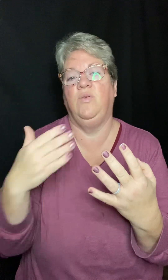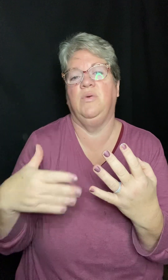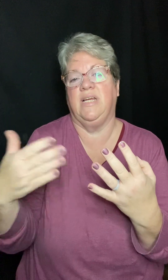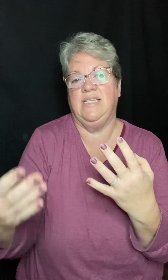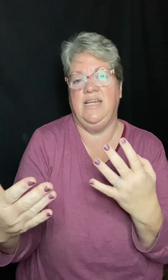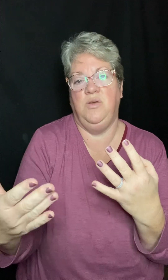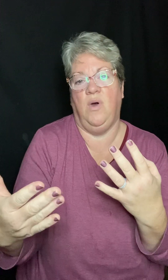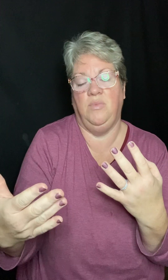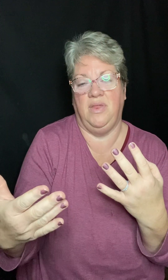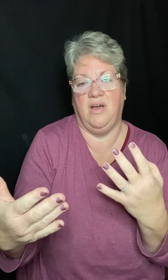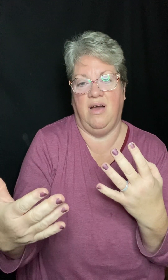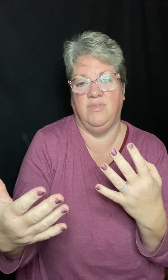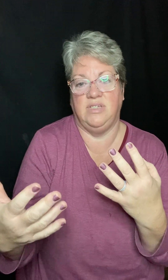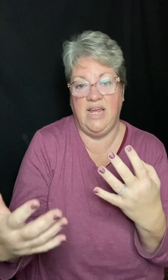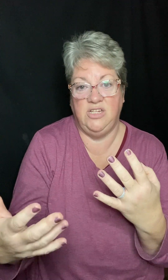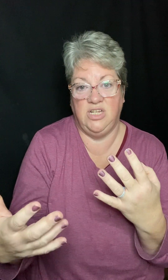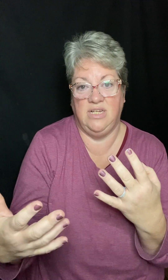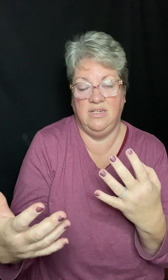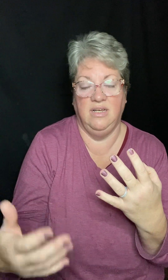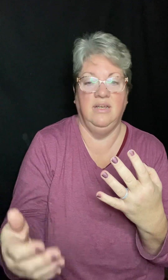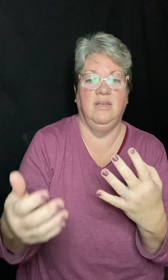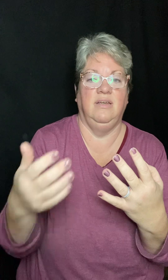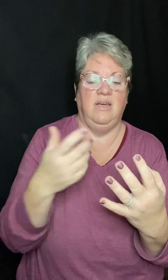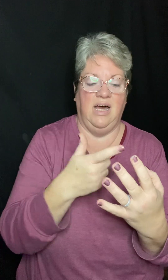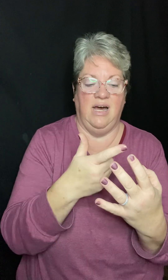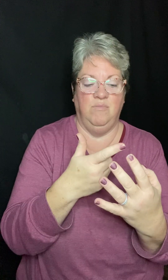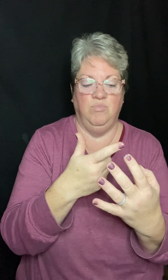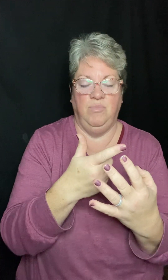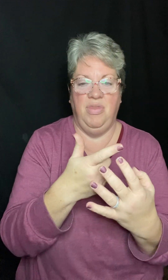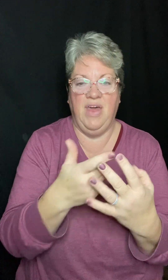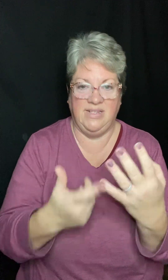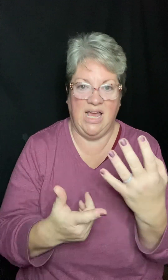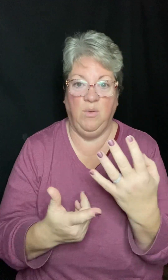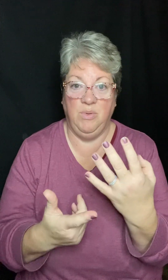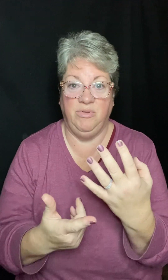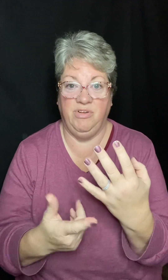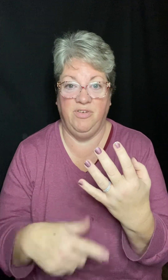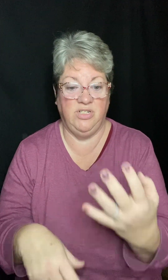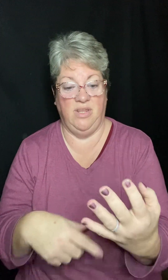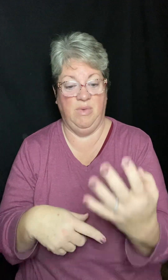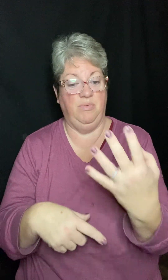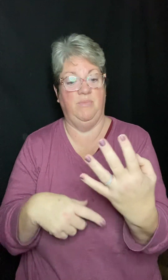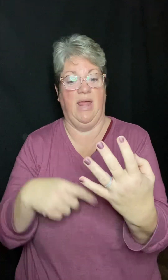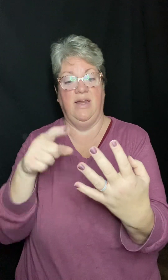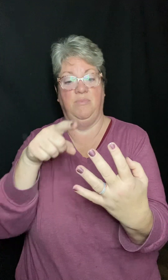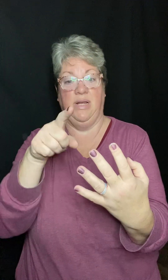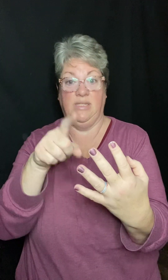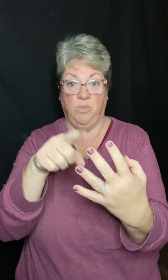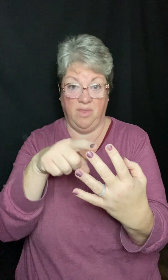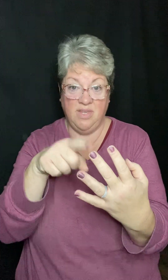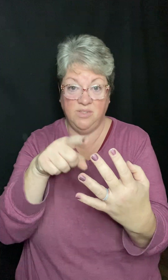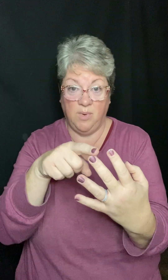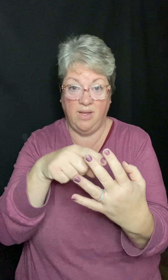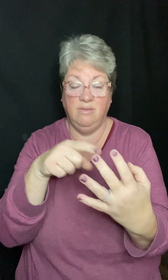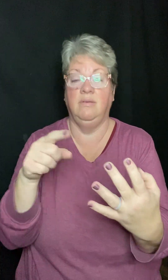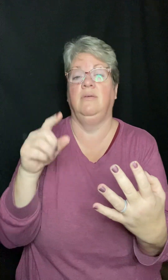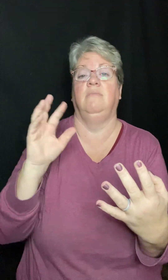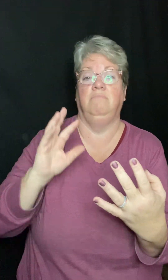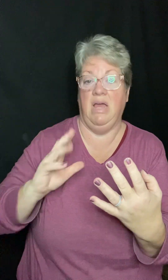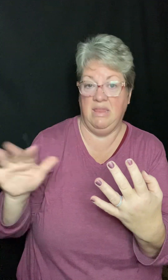were to continue on with a conversation, that's how we would refer to them. I'd put my hand up and I'd say, well, this one, and then